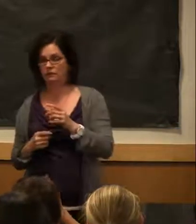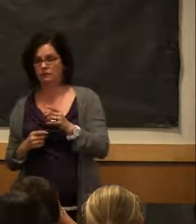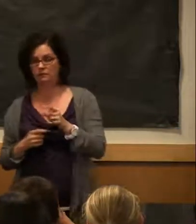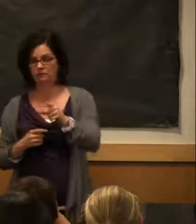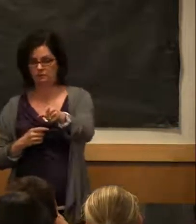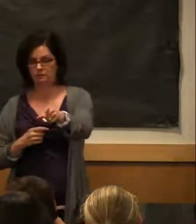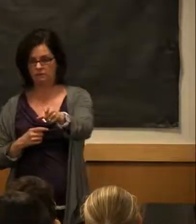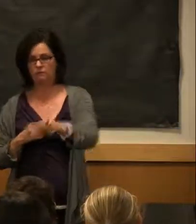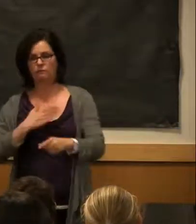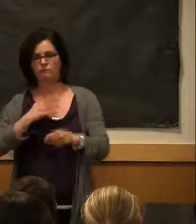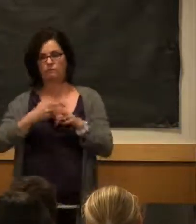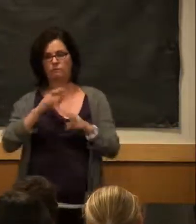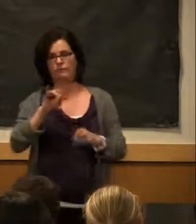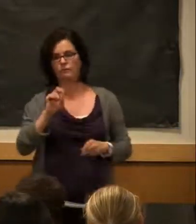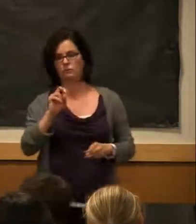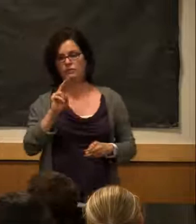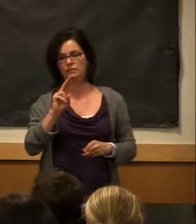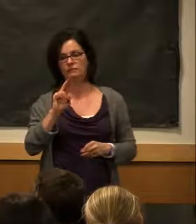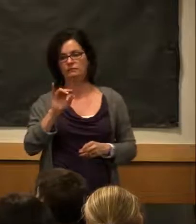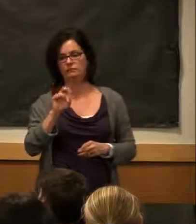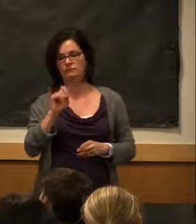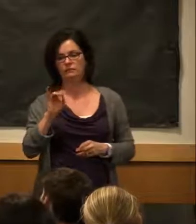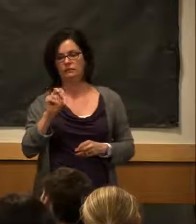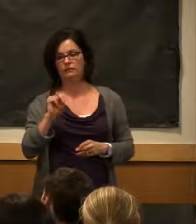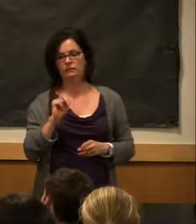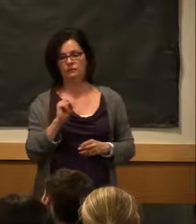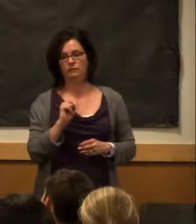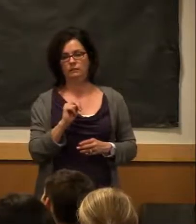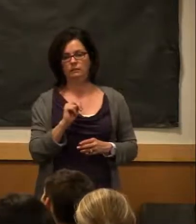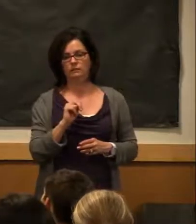There's, My name's Justin. my name's Justin.